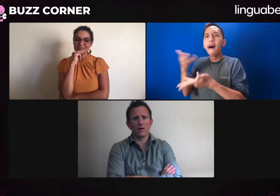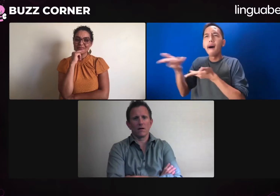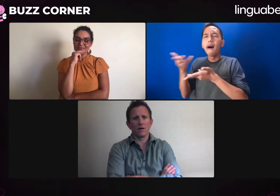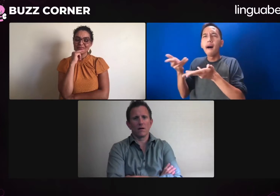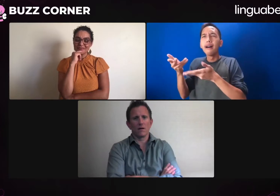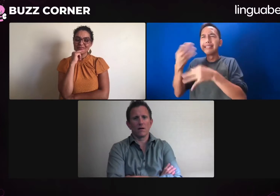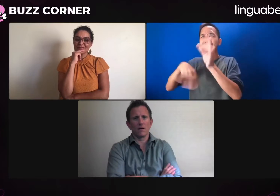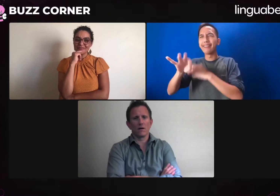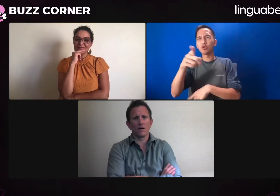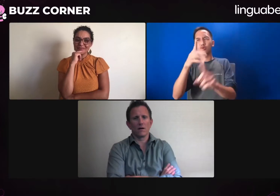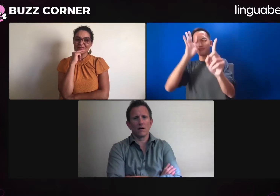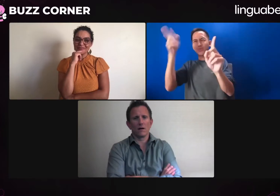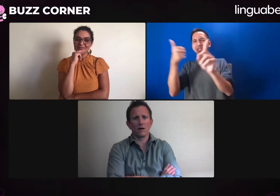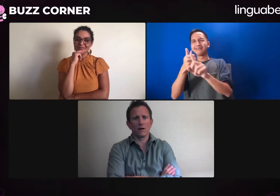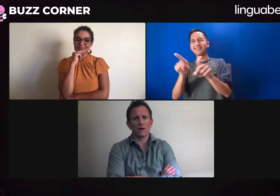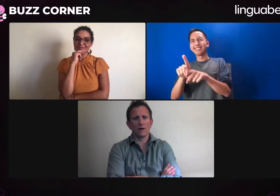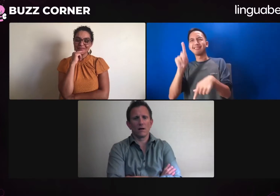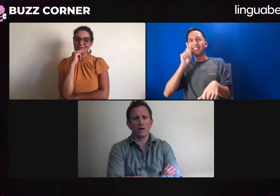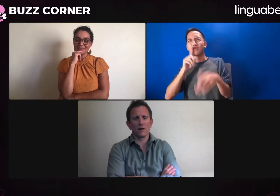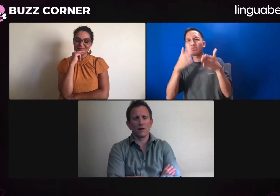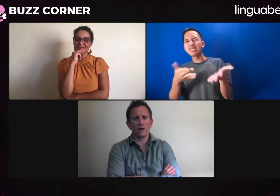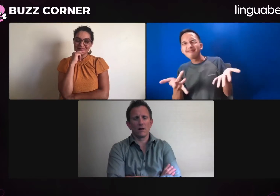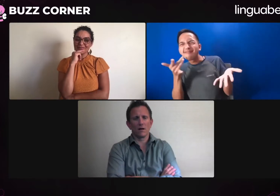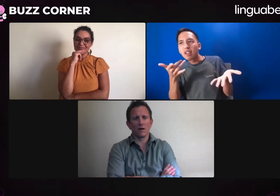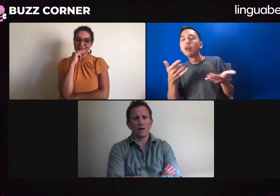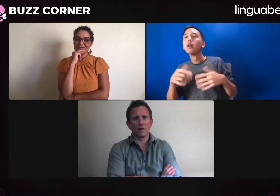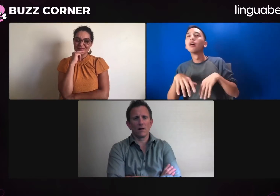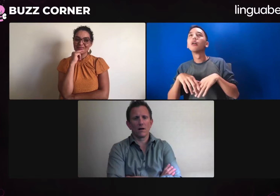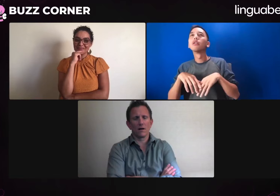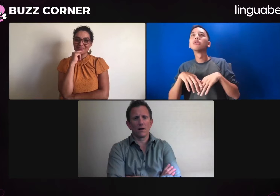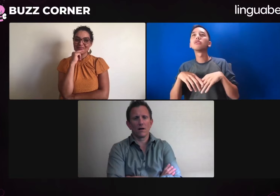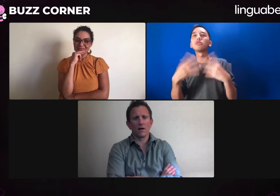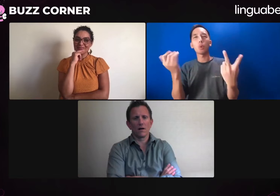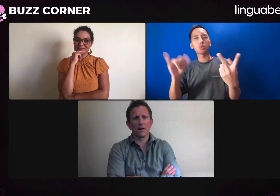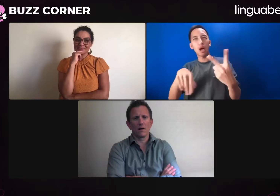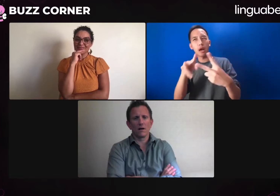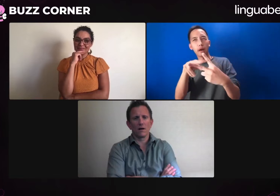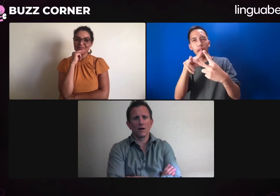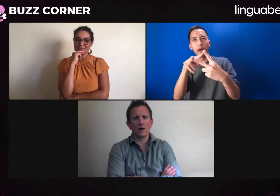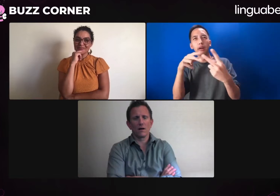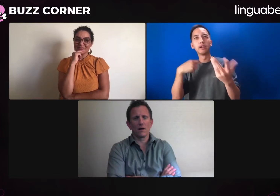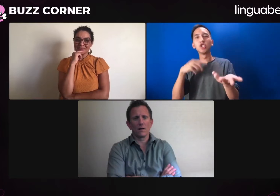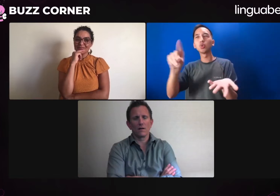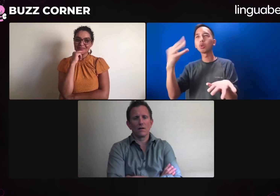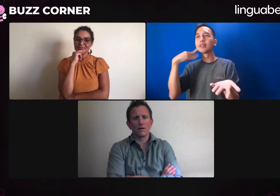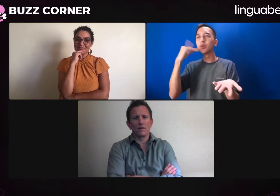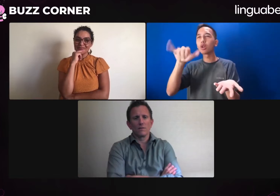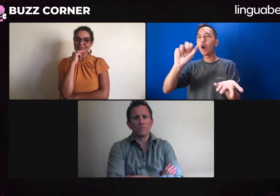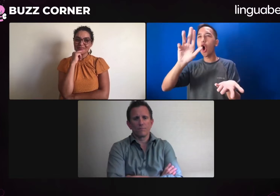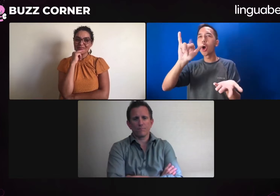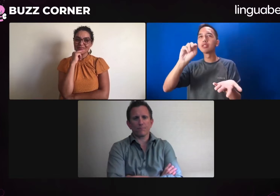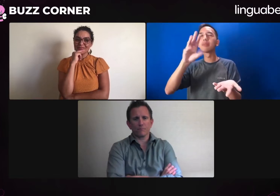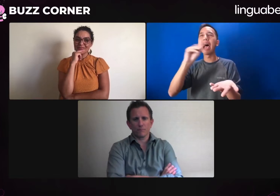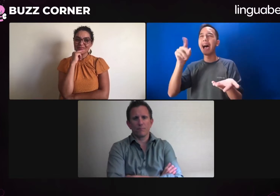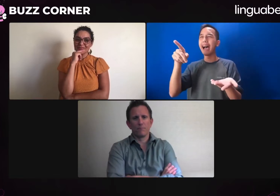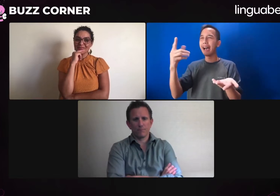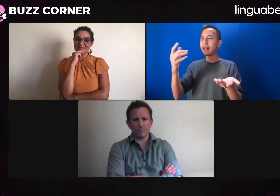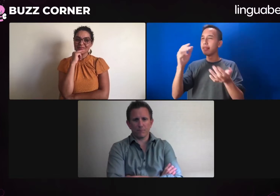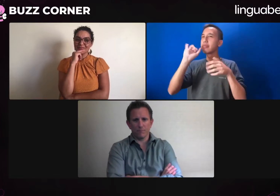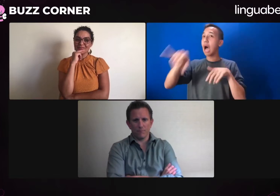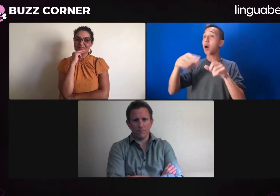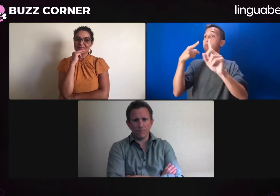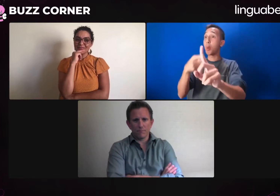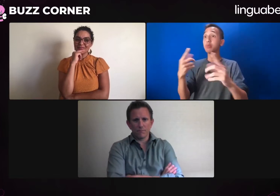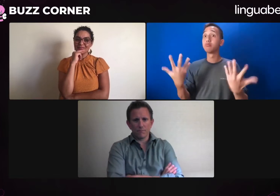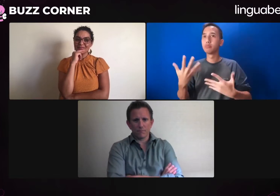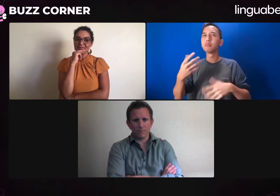deaf person in this interview rather than a person pretending to be deaf? That makes no sense to me. And, to